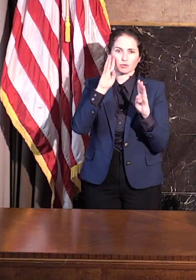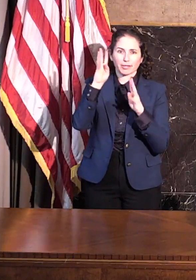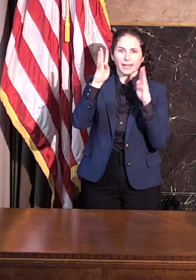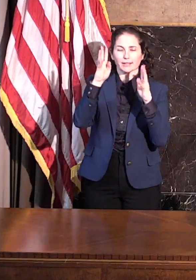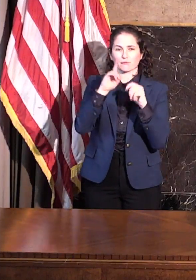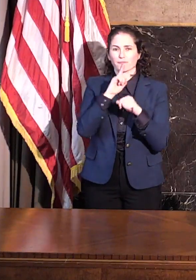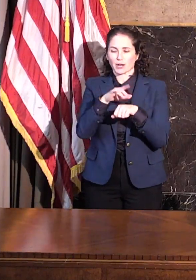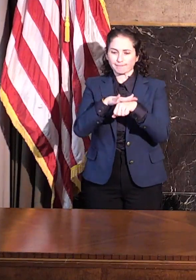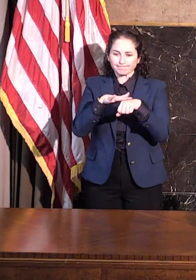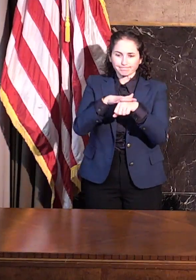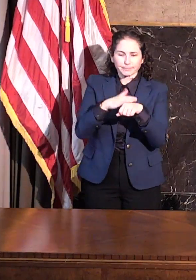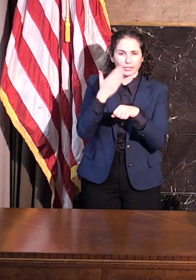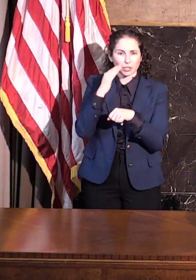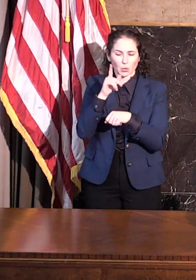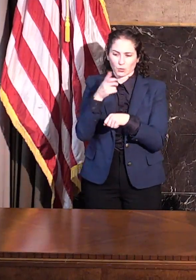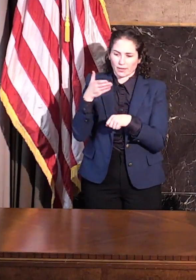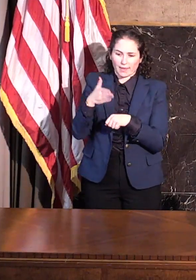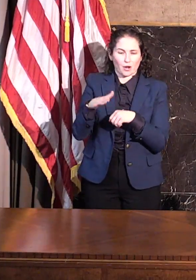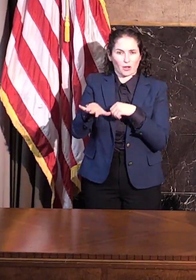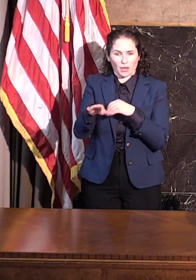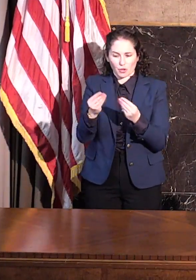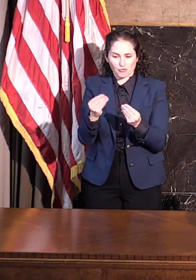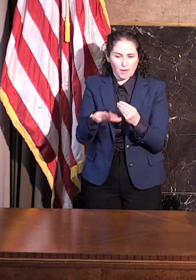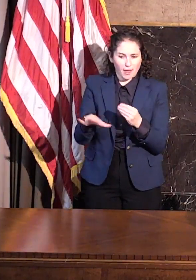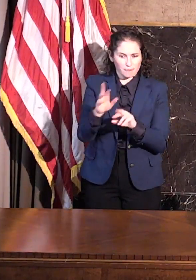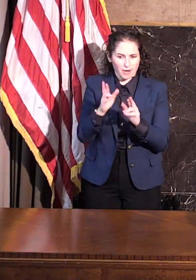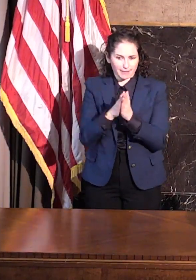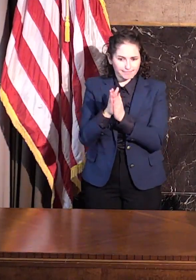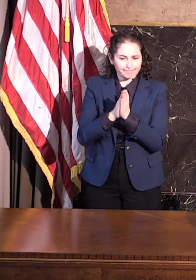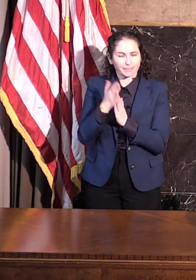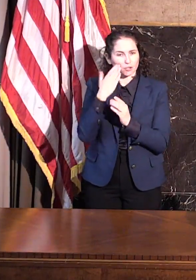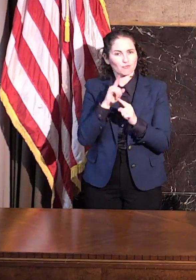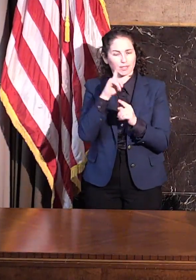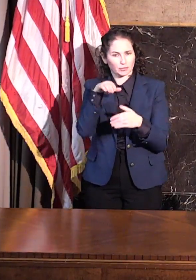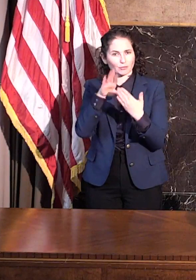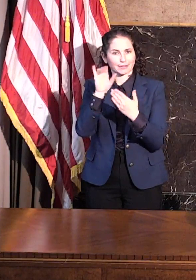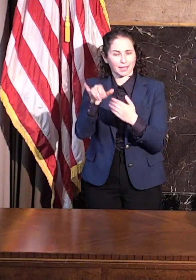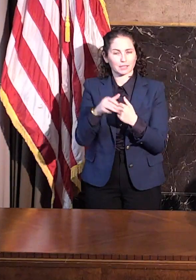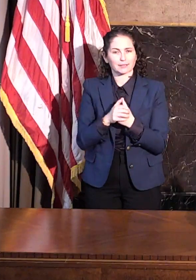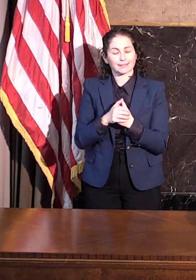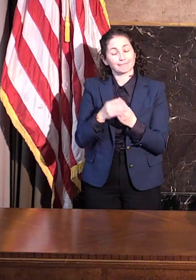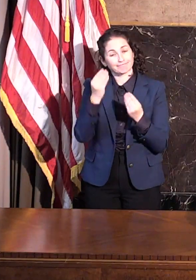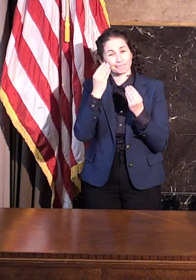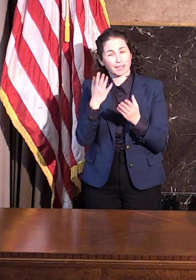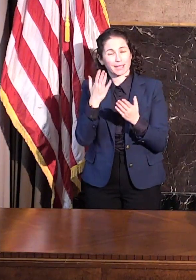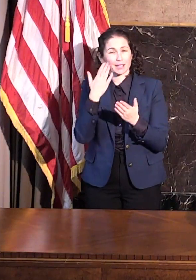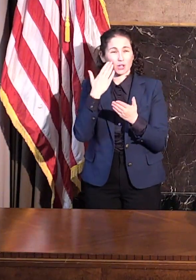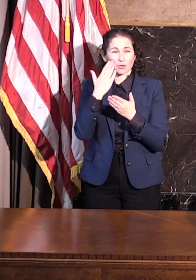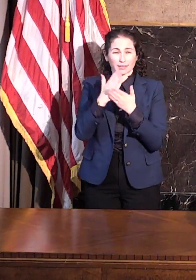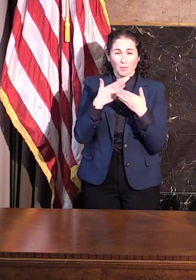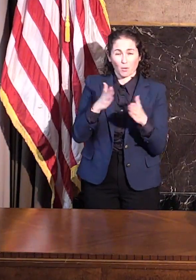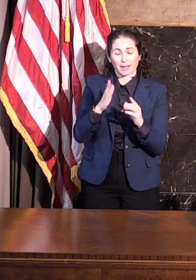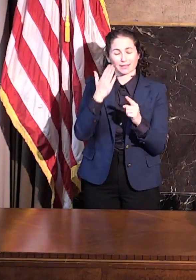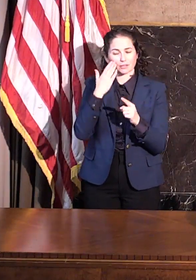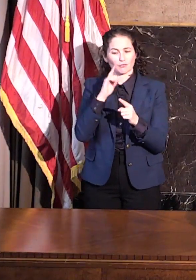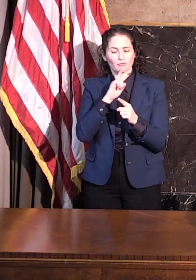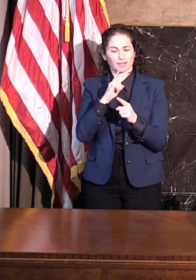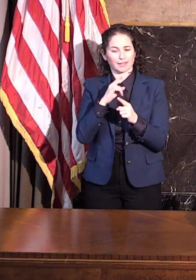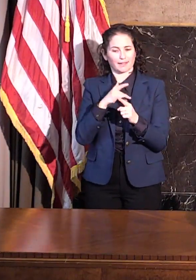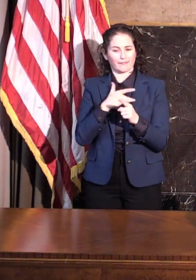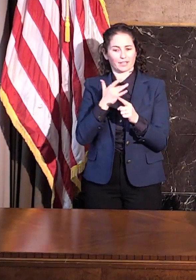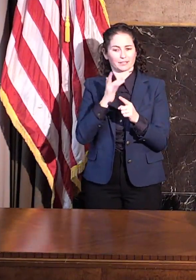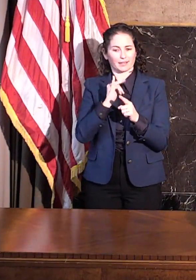to date are less likely to get vaccinated. That certainly fits with what we've seen so far in some pockets of Louisiana. And I